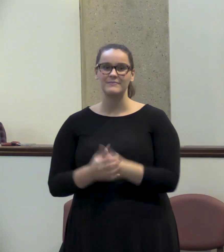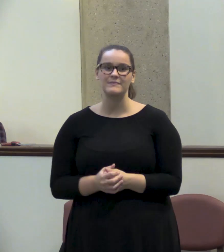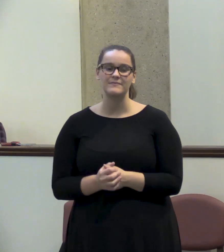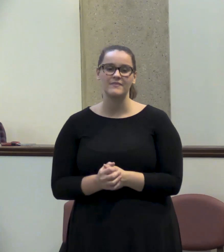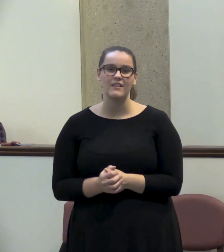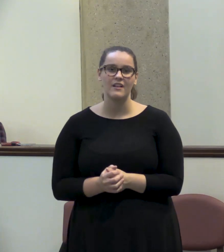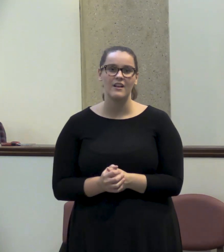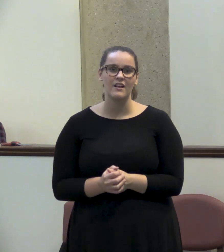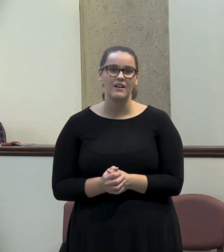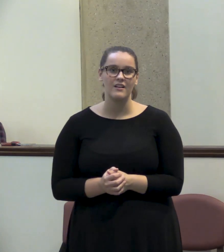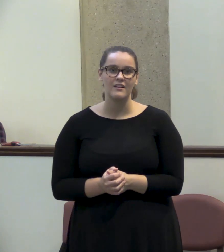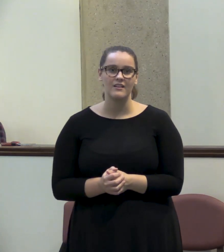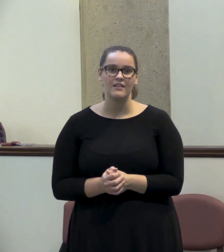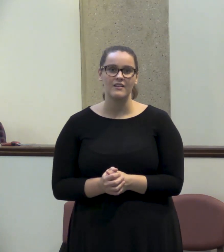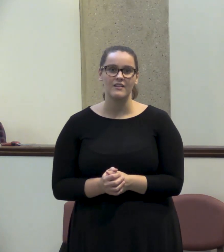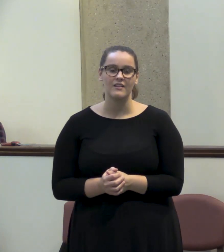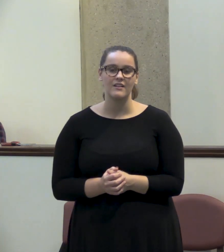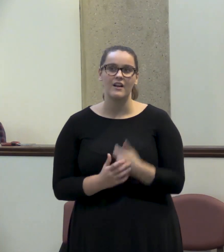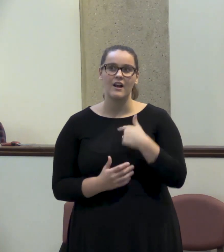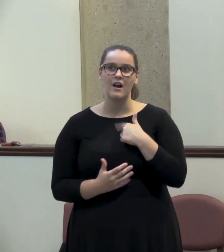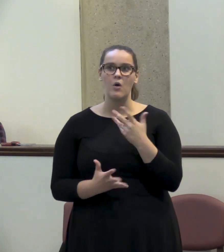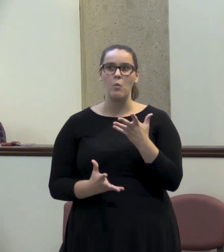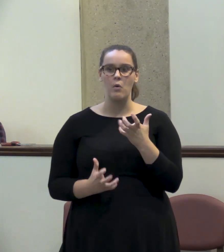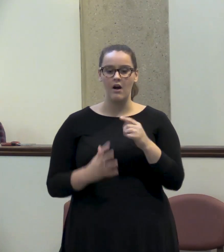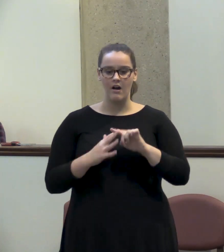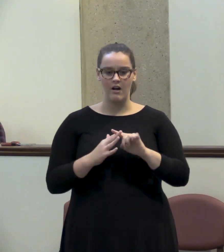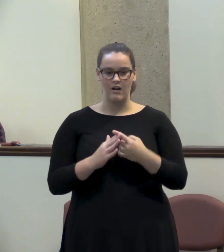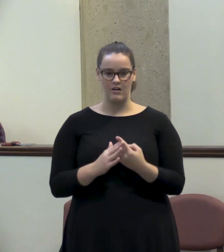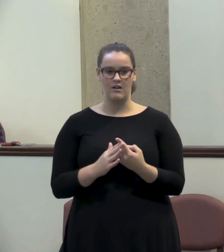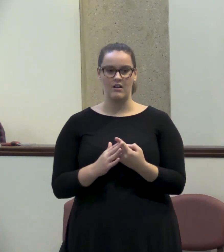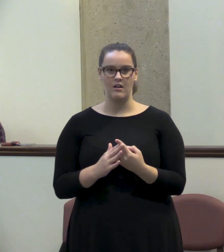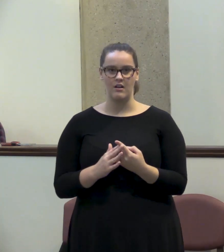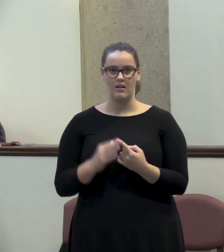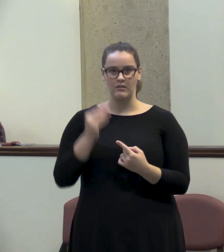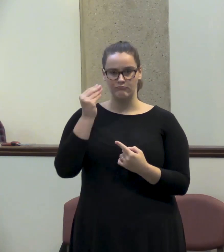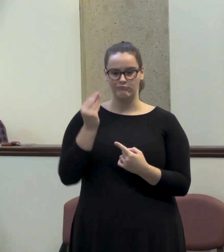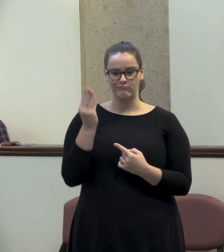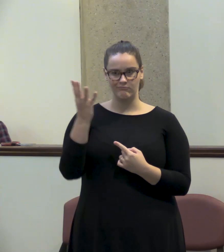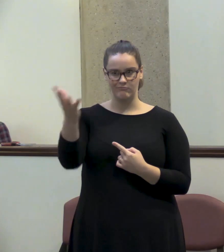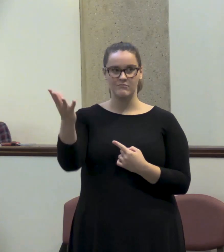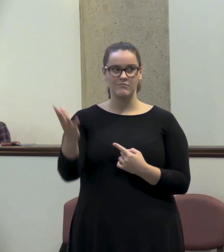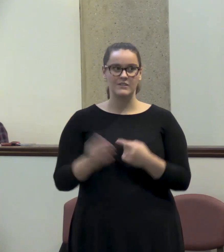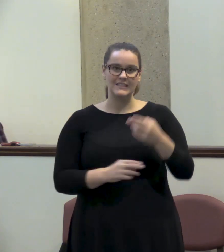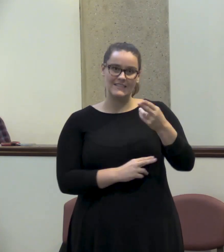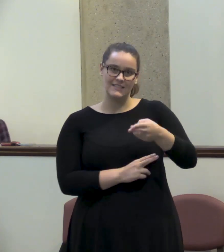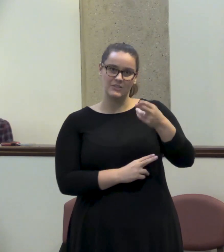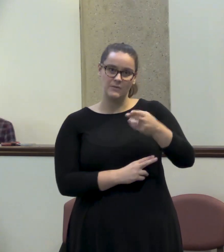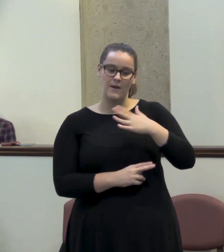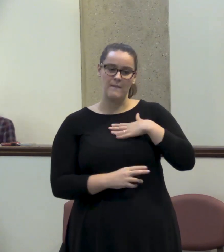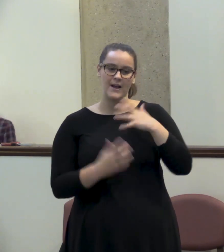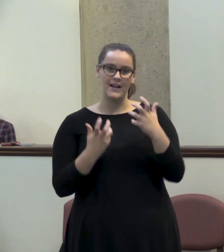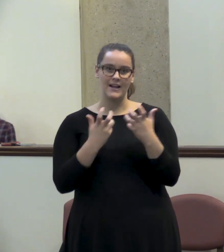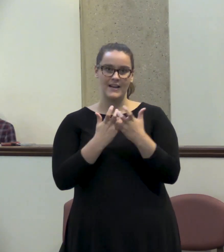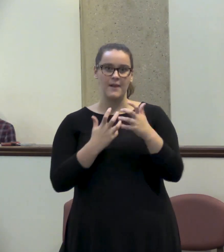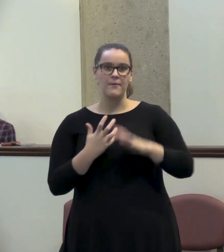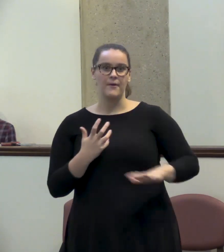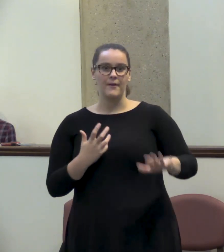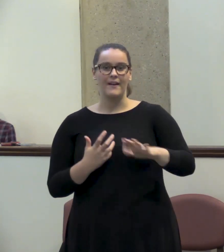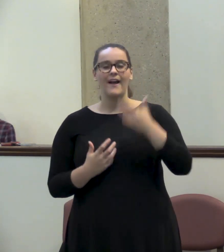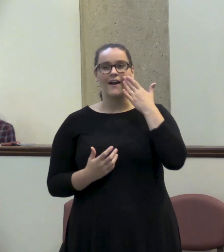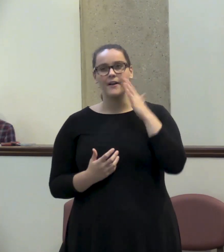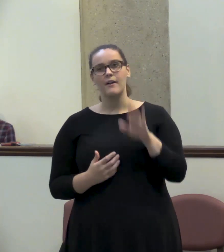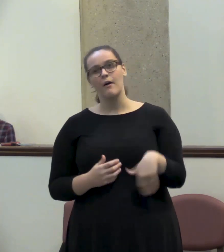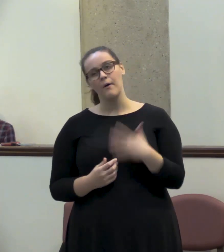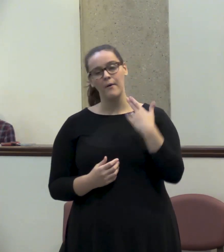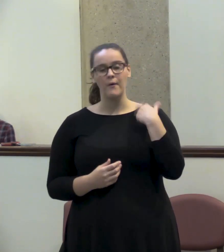I wanted to start by telling a bit of history about my neighborhood. I know, usually history